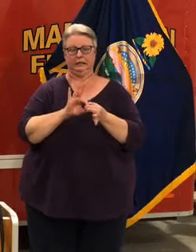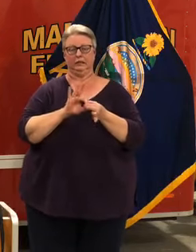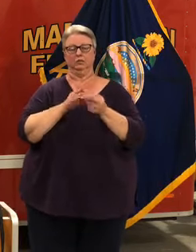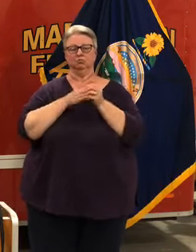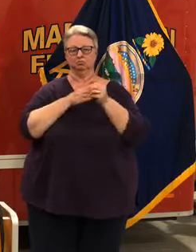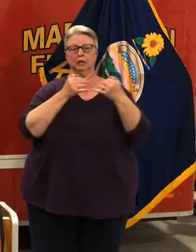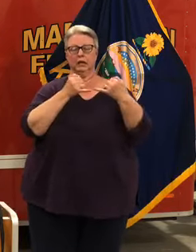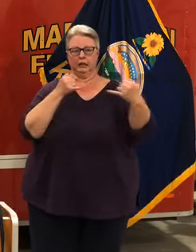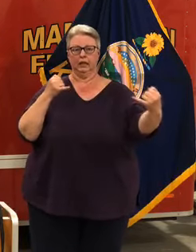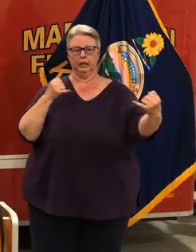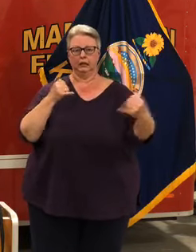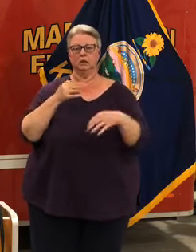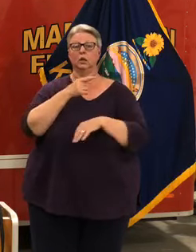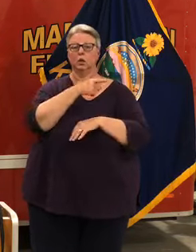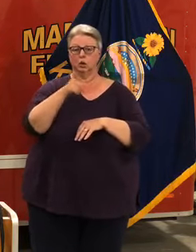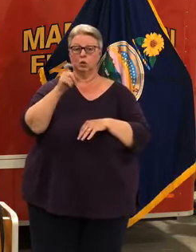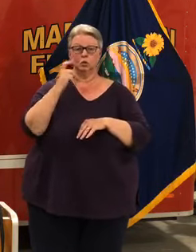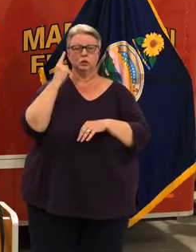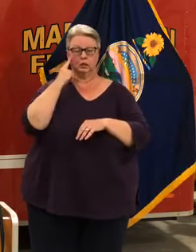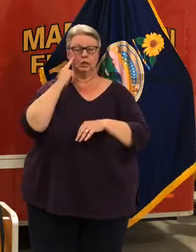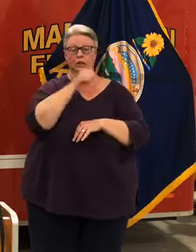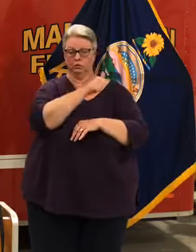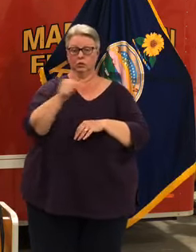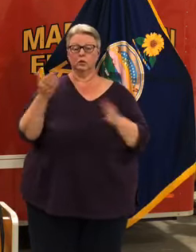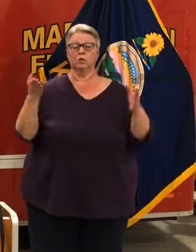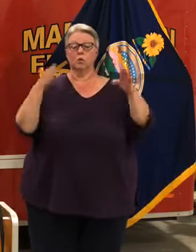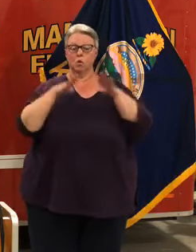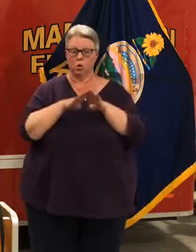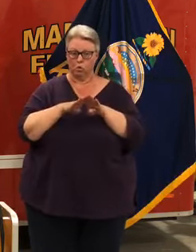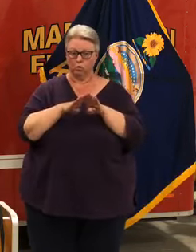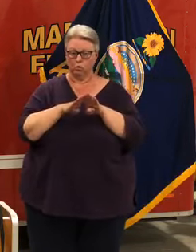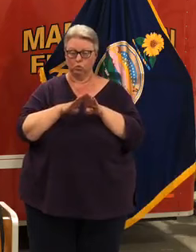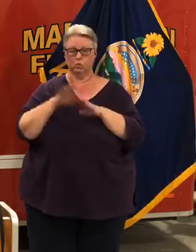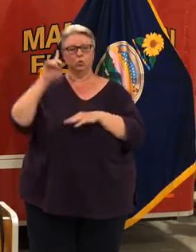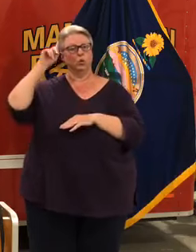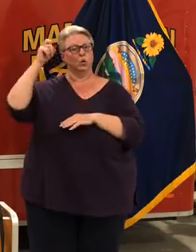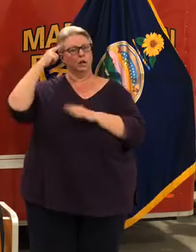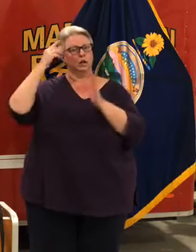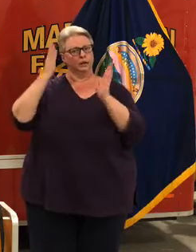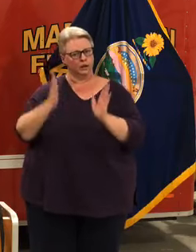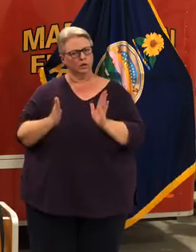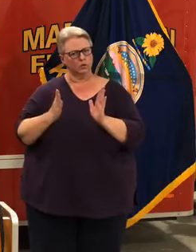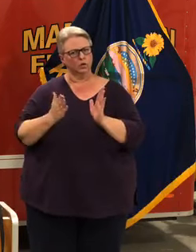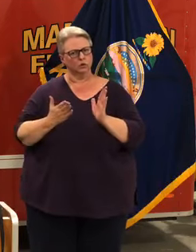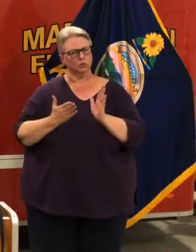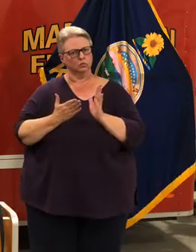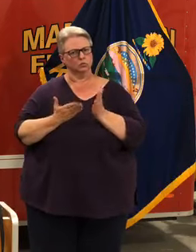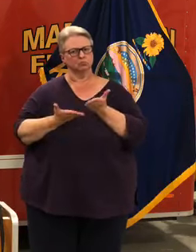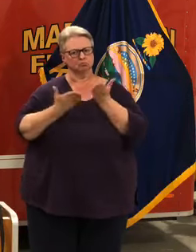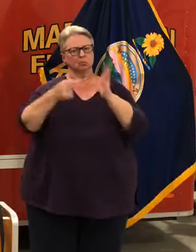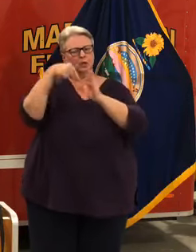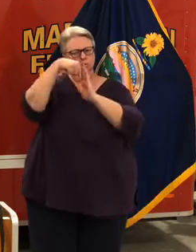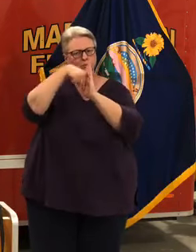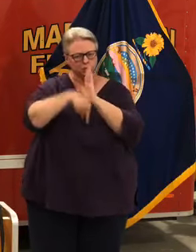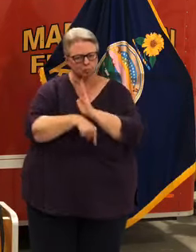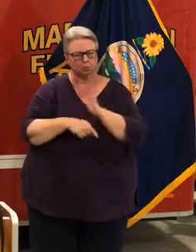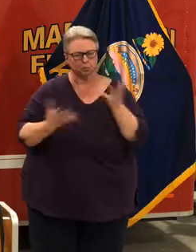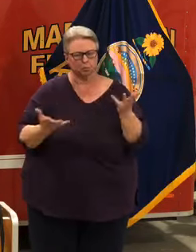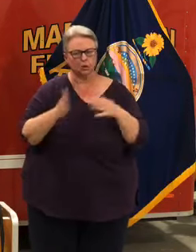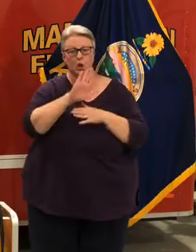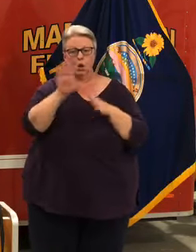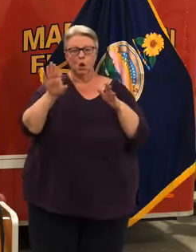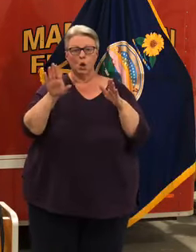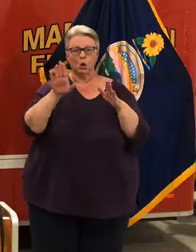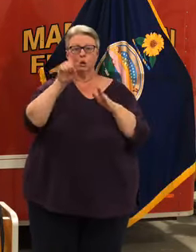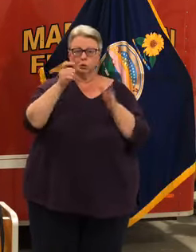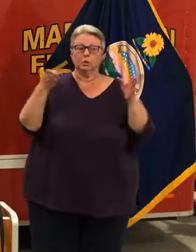should consider yourself closed. The governor, within that order, also details that your doors should be closed if you're